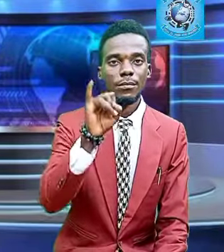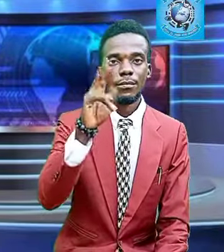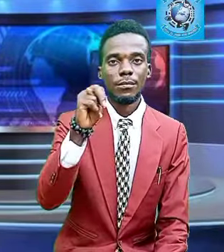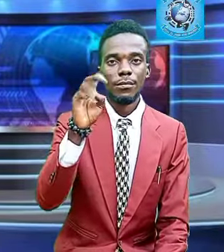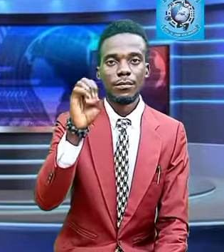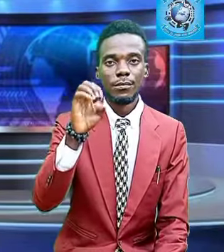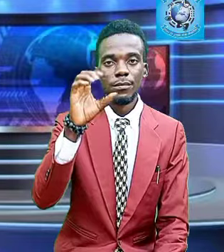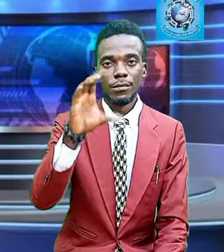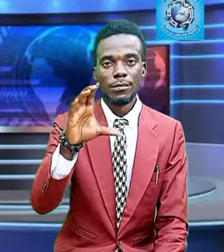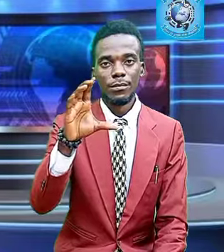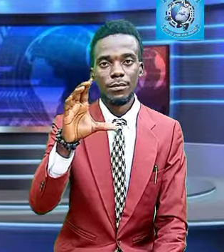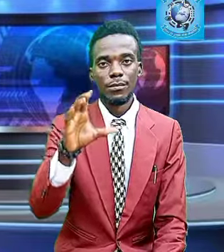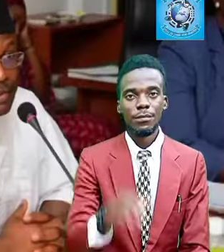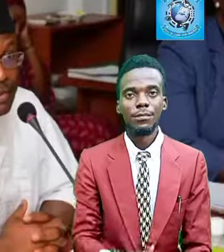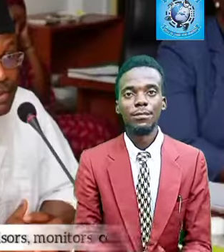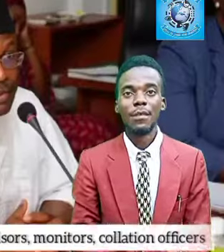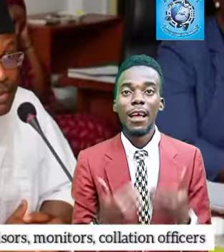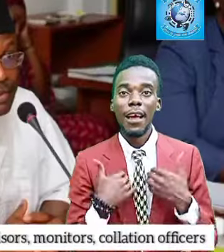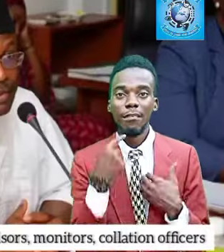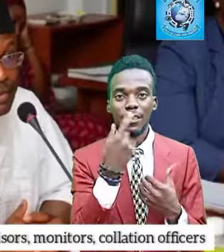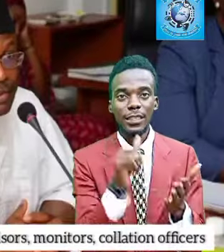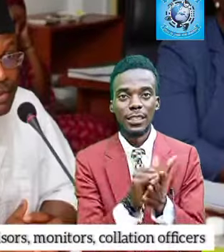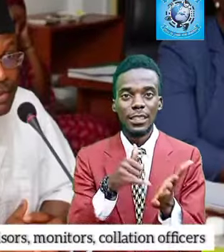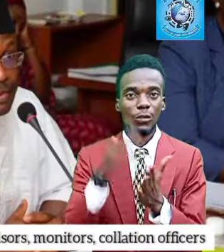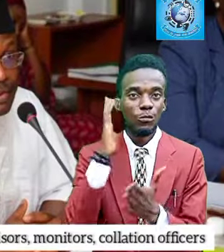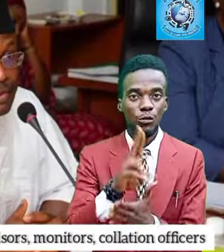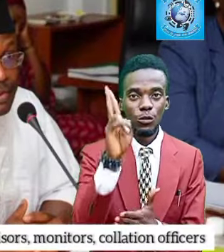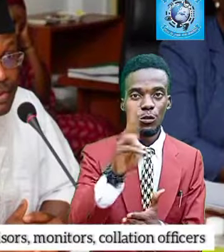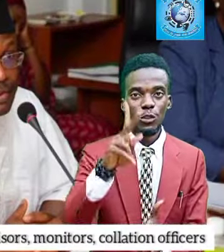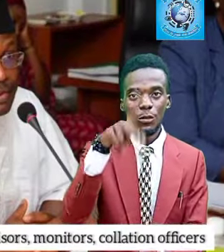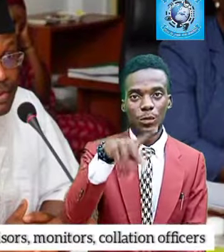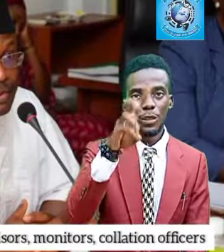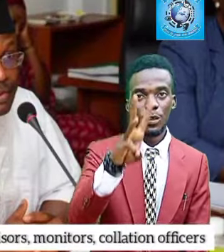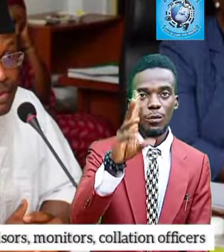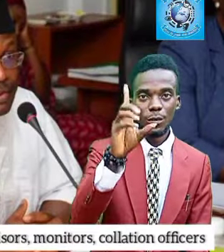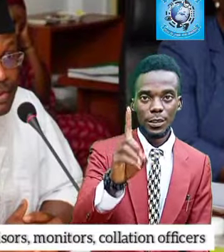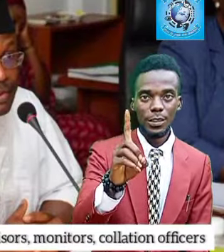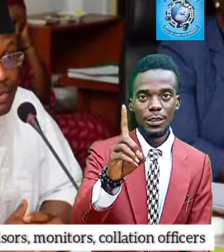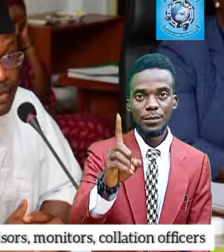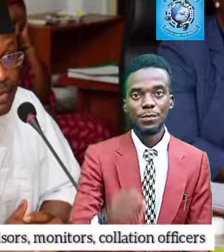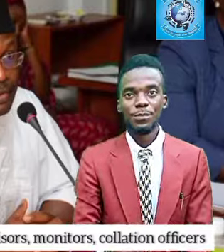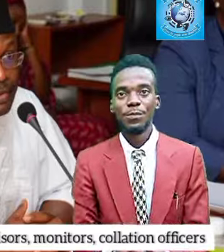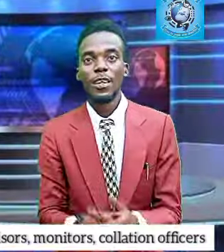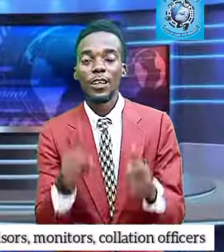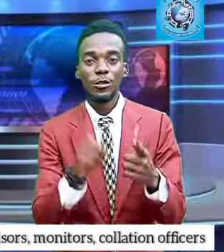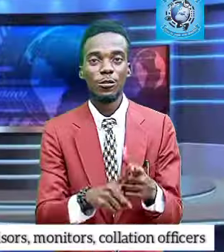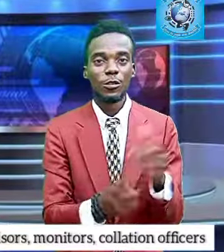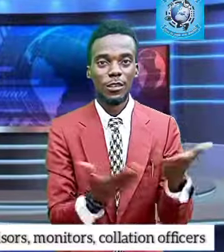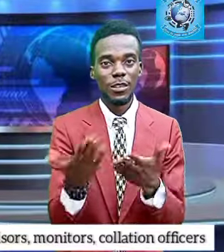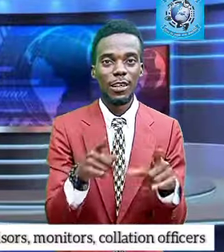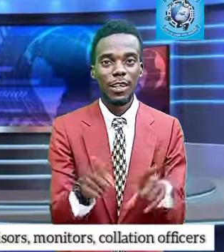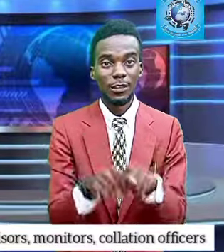Independent National Electoral Commission (INEC) has reviewed that it will deploy persons living with disabilities (PWDs) to serve